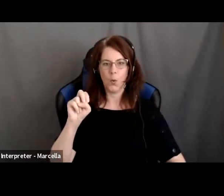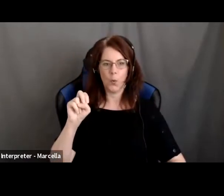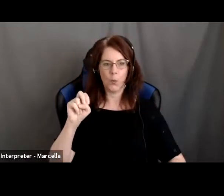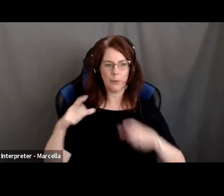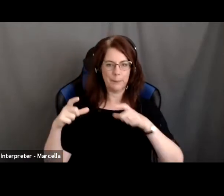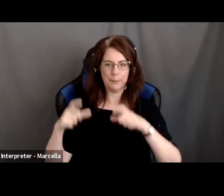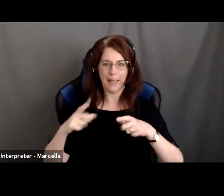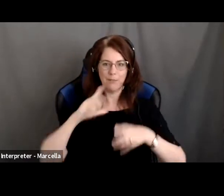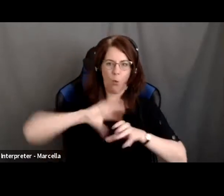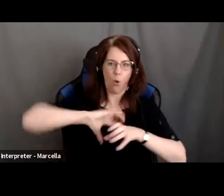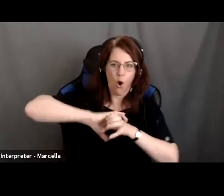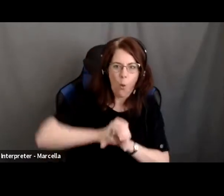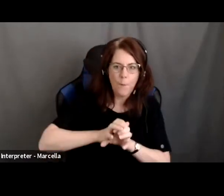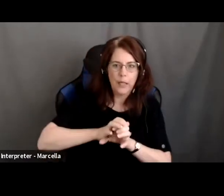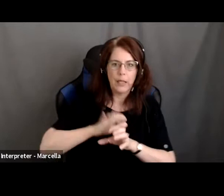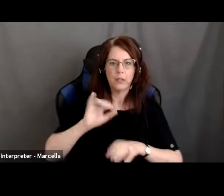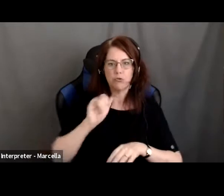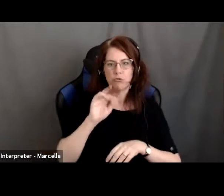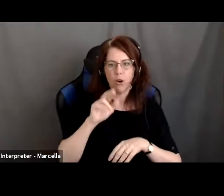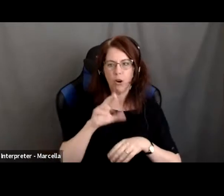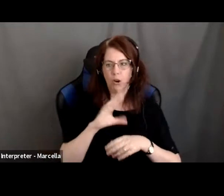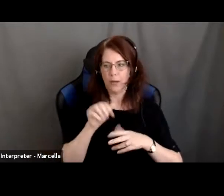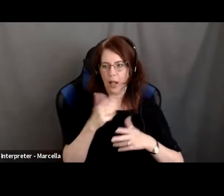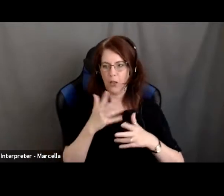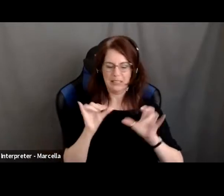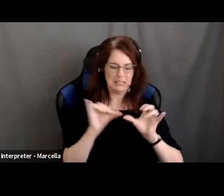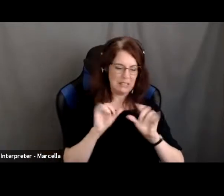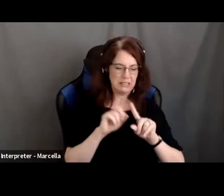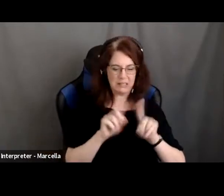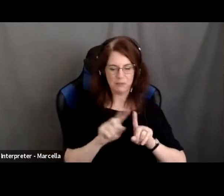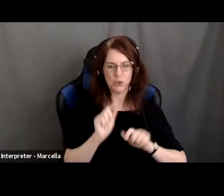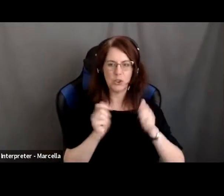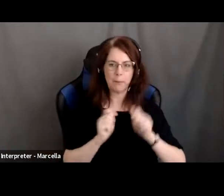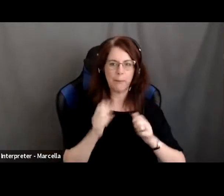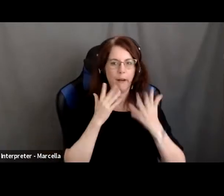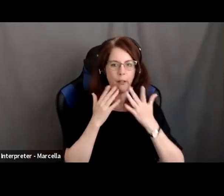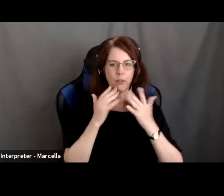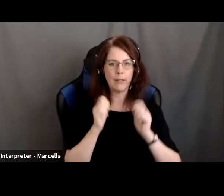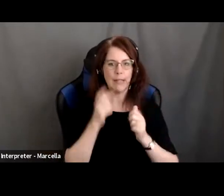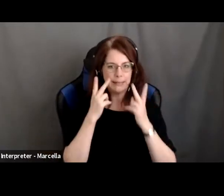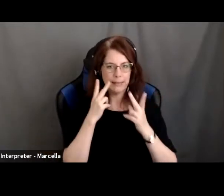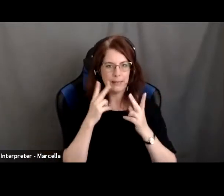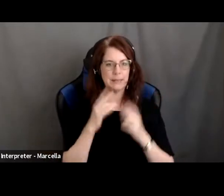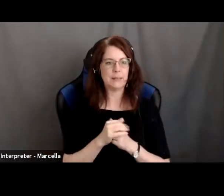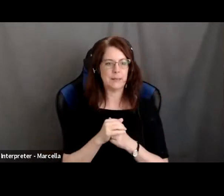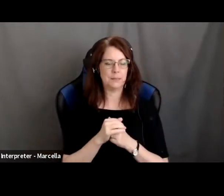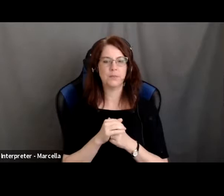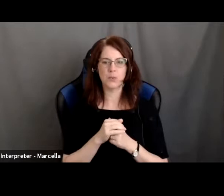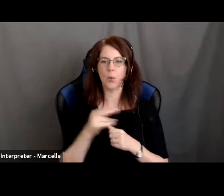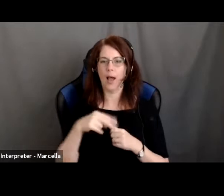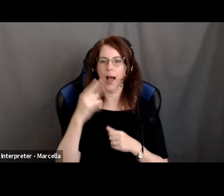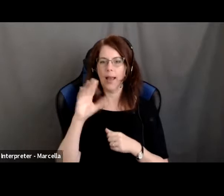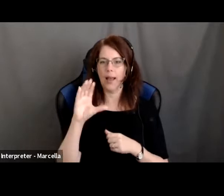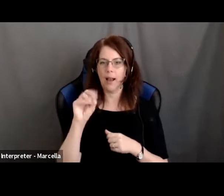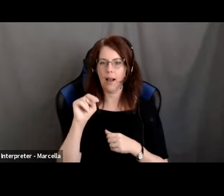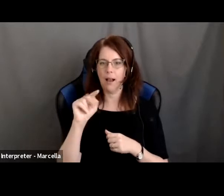pads for opening jars and other items. They're different sizes. They're pretty colorful to see, creates some high contrast. In